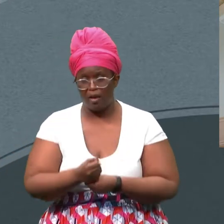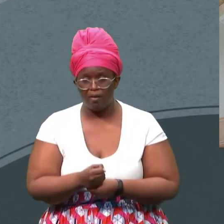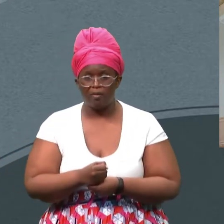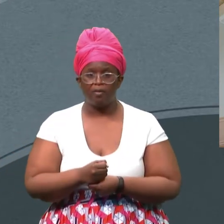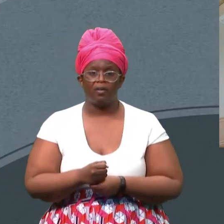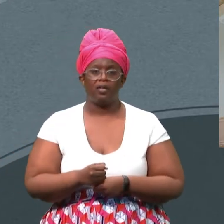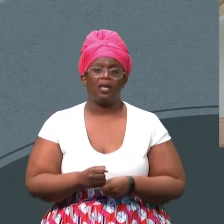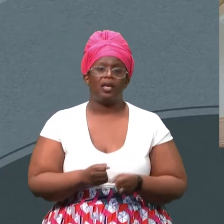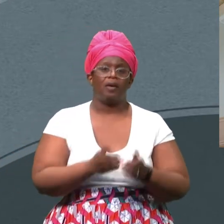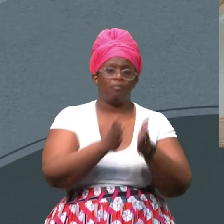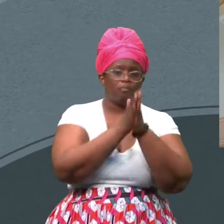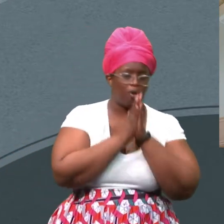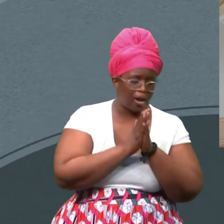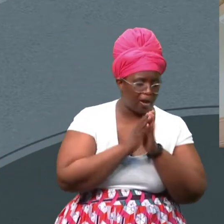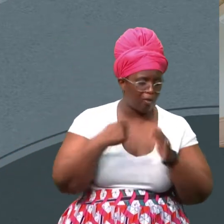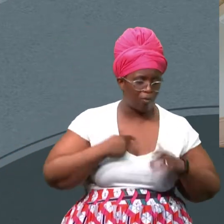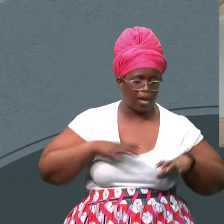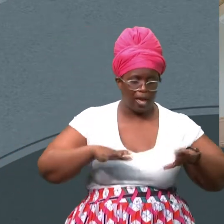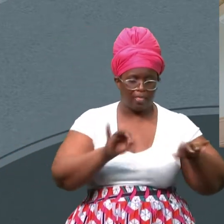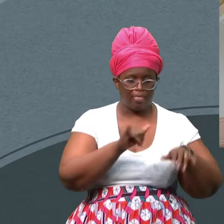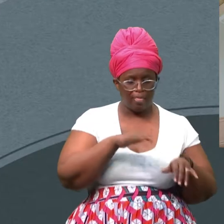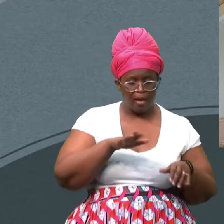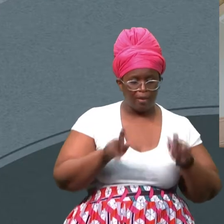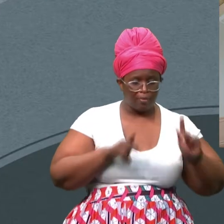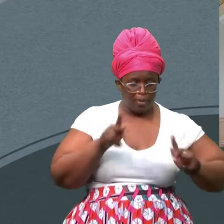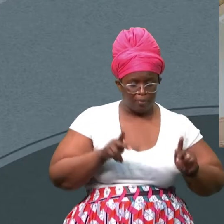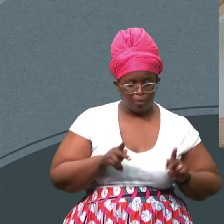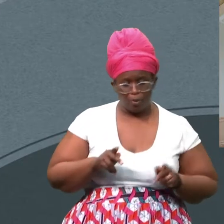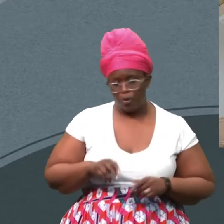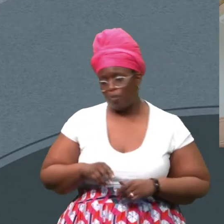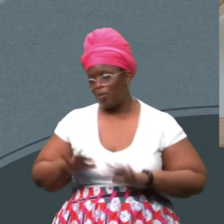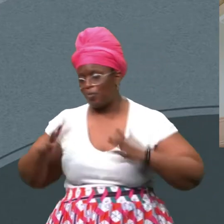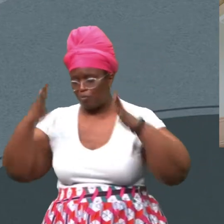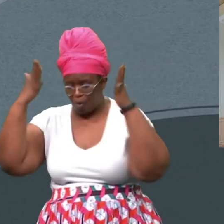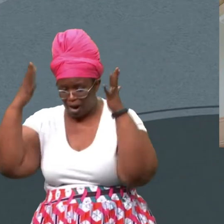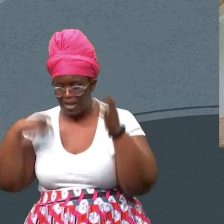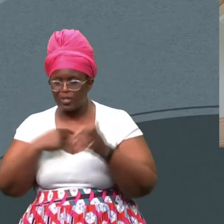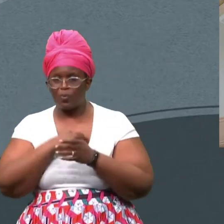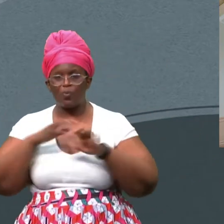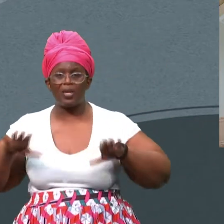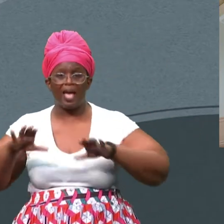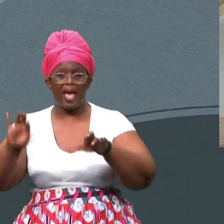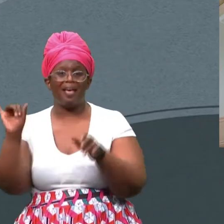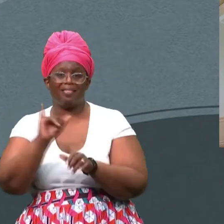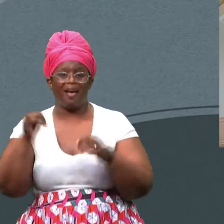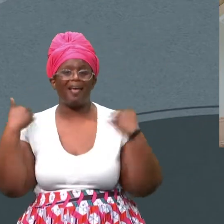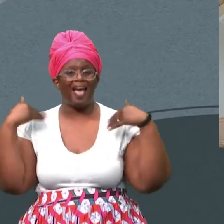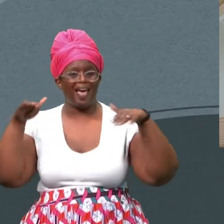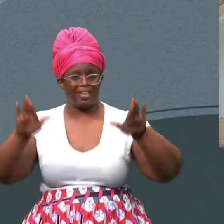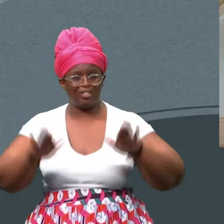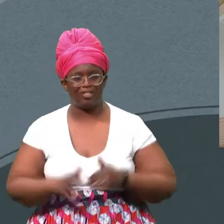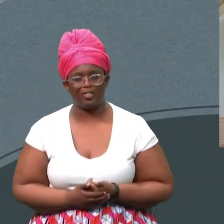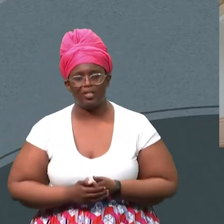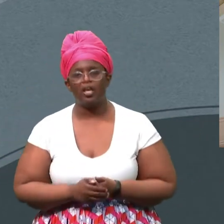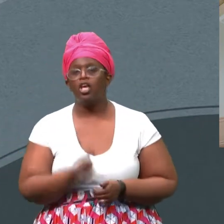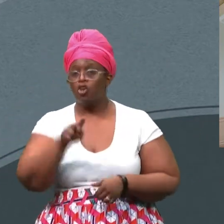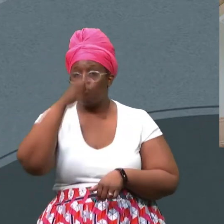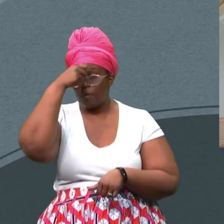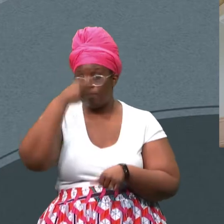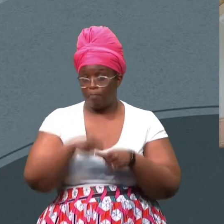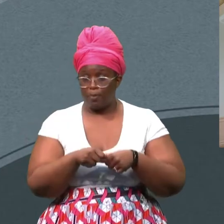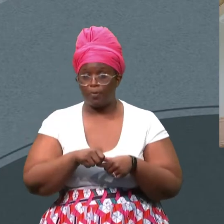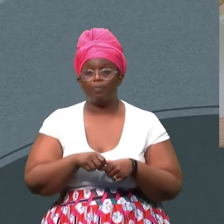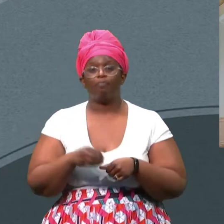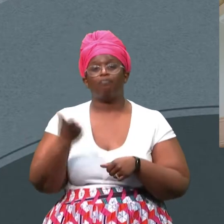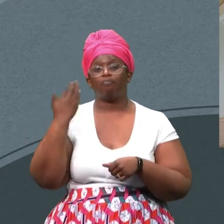like men, but it is in praise that we act like angels. You remember that time that David was running from Saul?